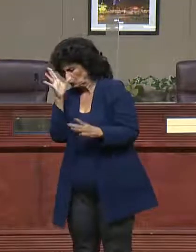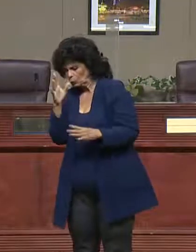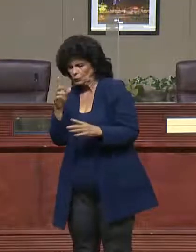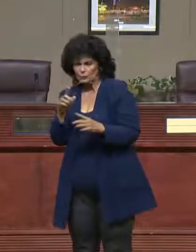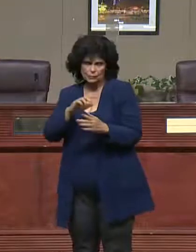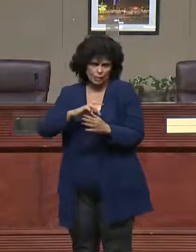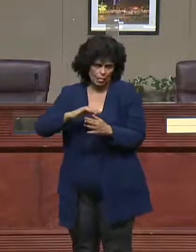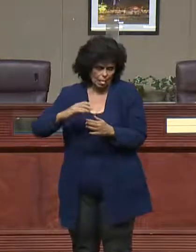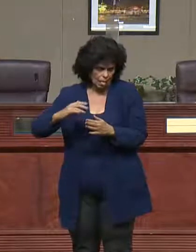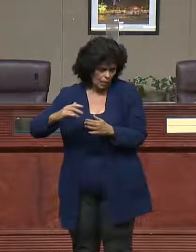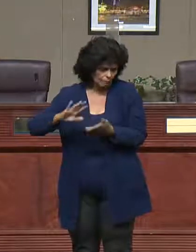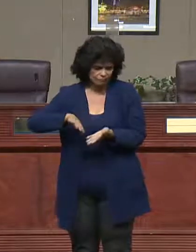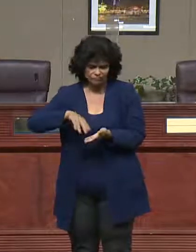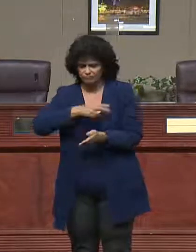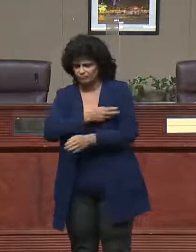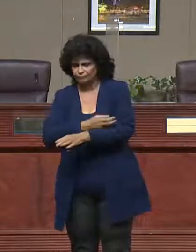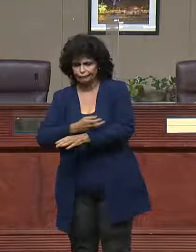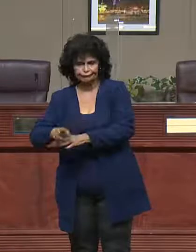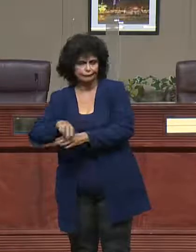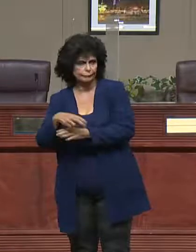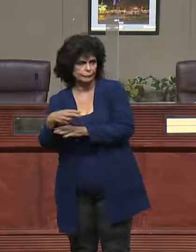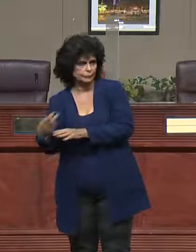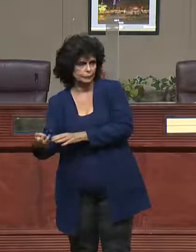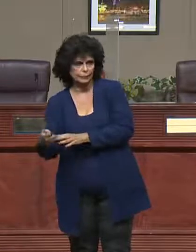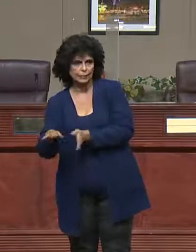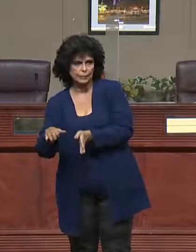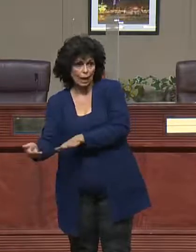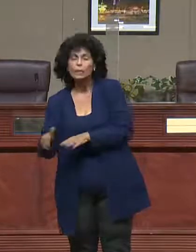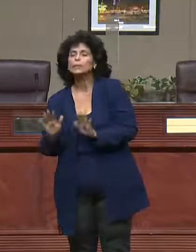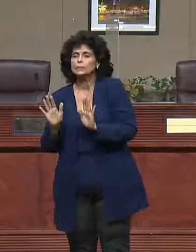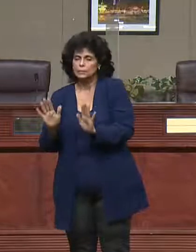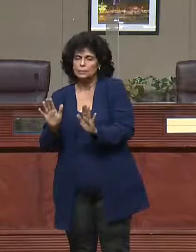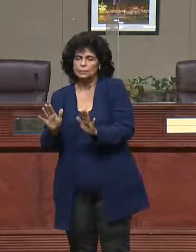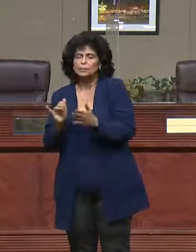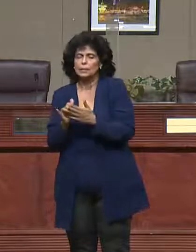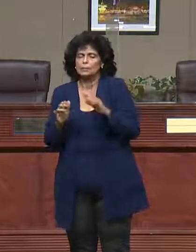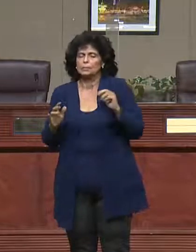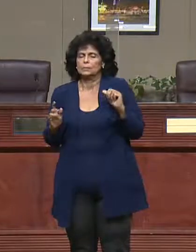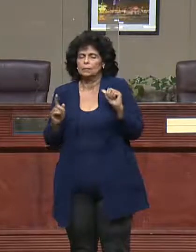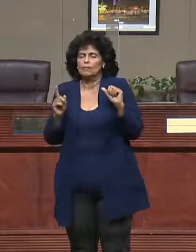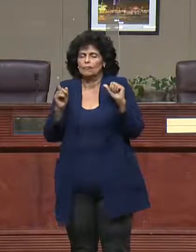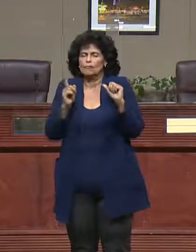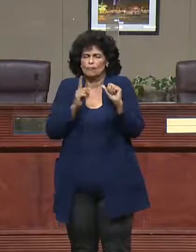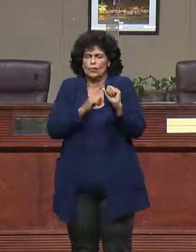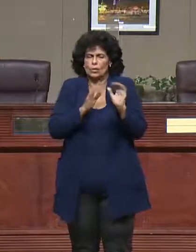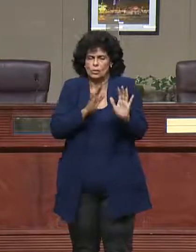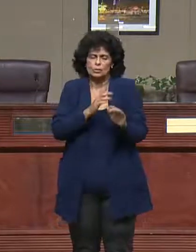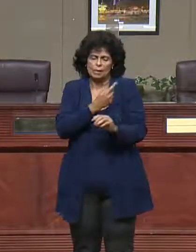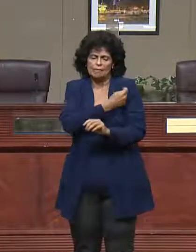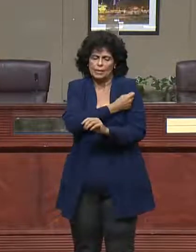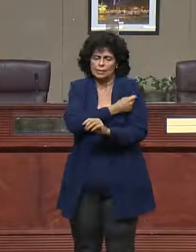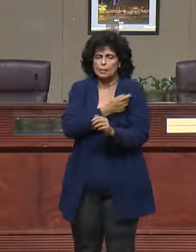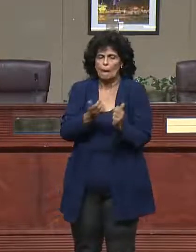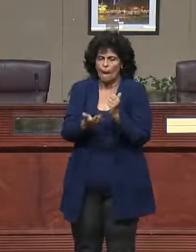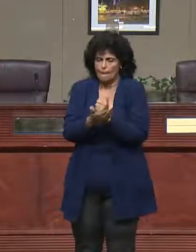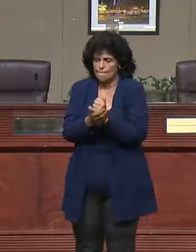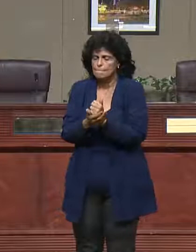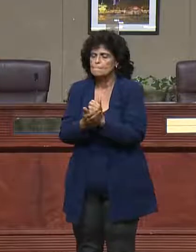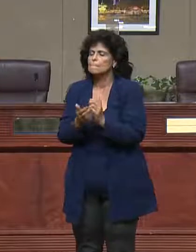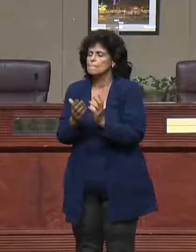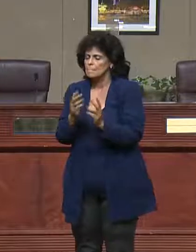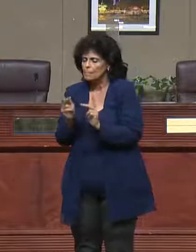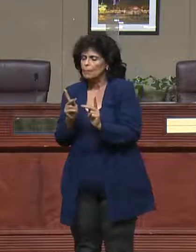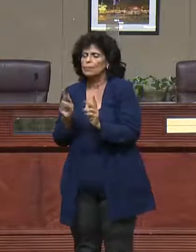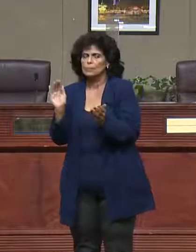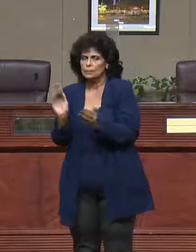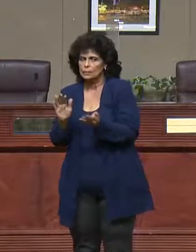this disease. That's going to be the first effect that we are going to see on the vaccine, because of who is receiving it first. It will not have